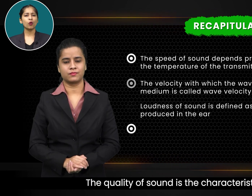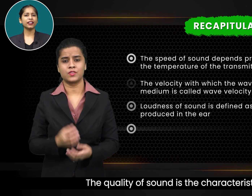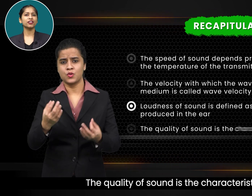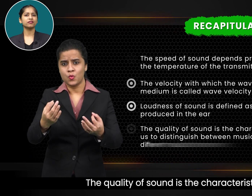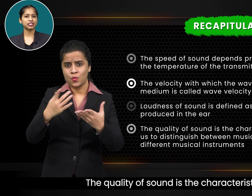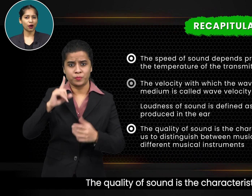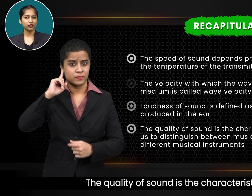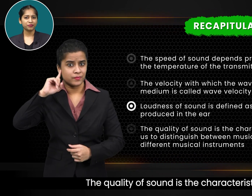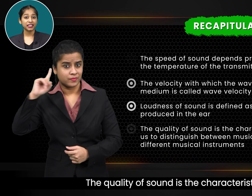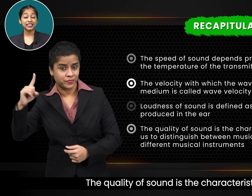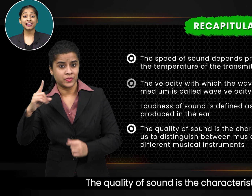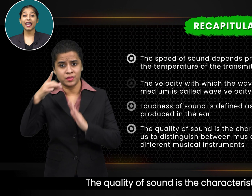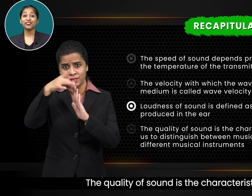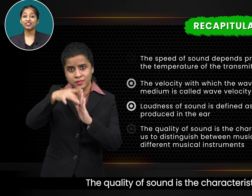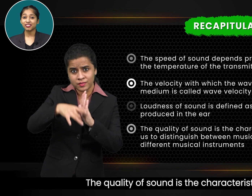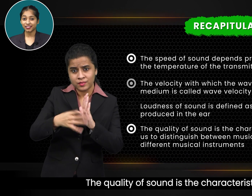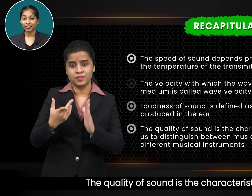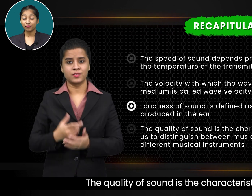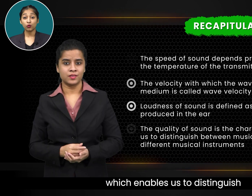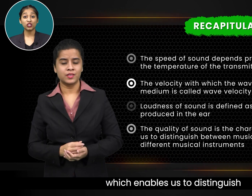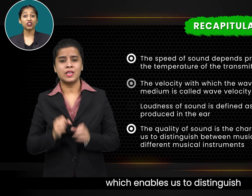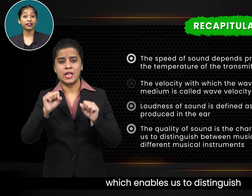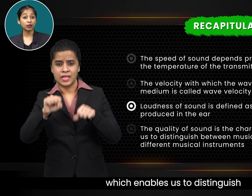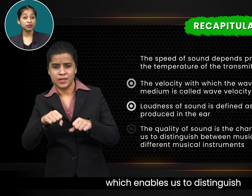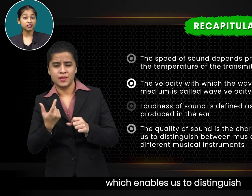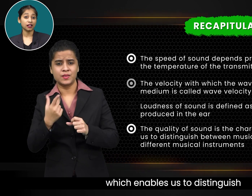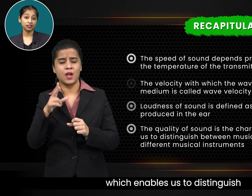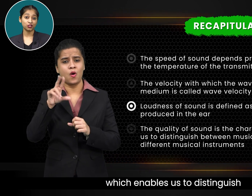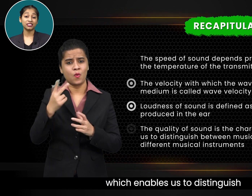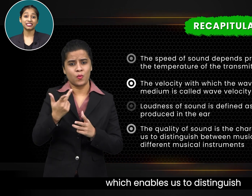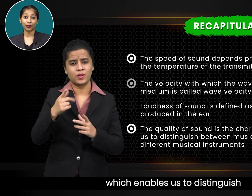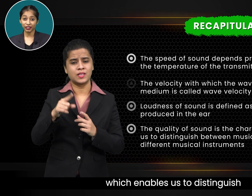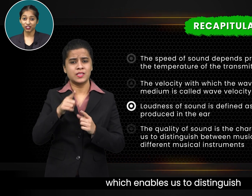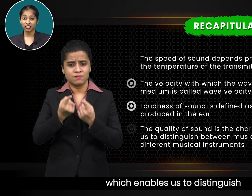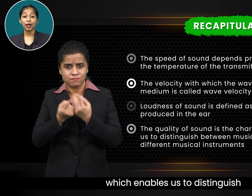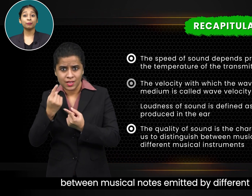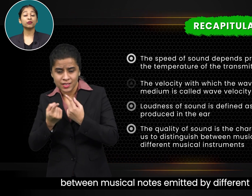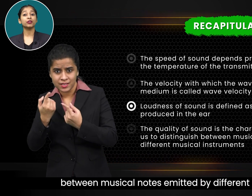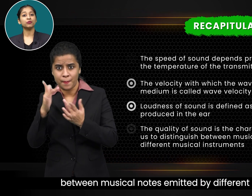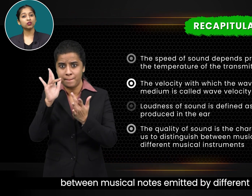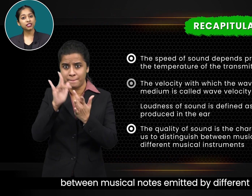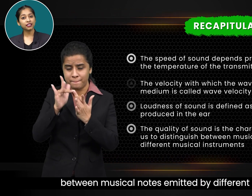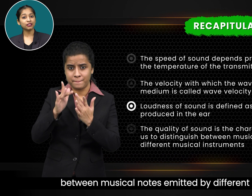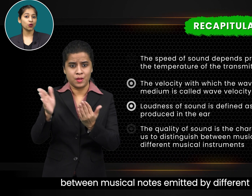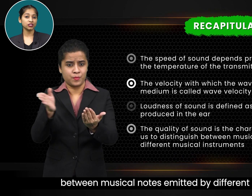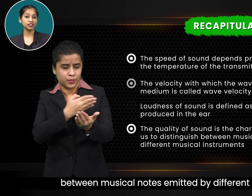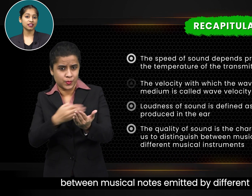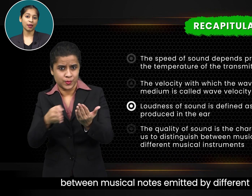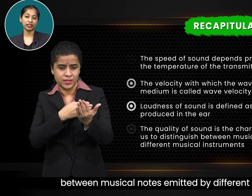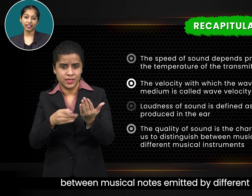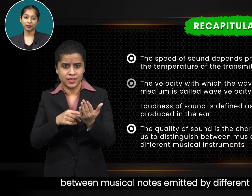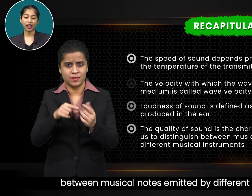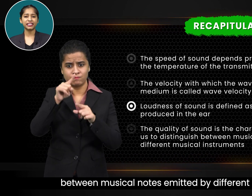The quality of sound is the characteristic which enables us to distinguish between musical